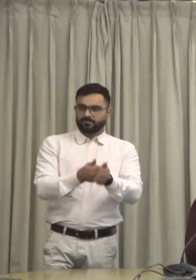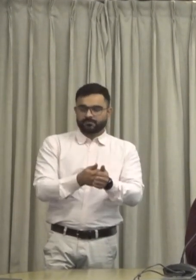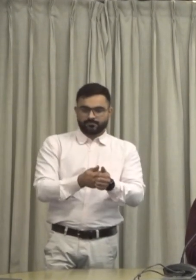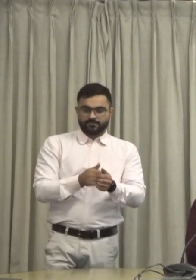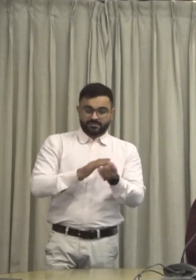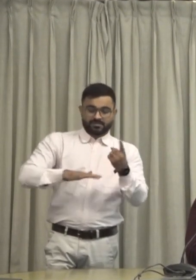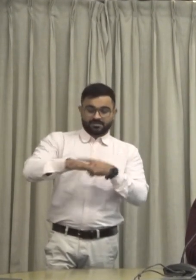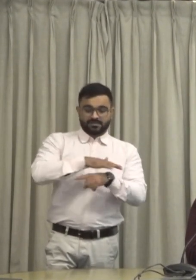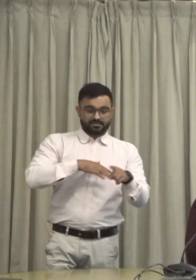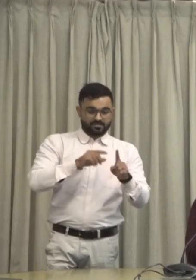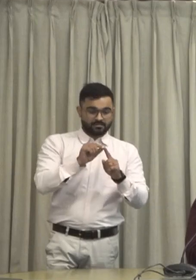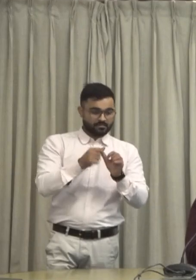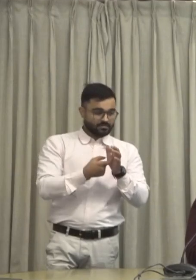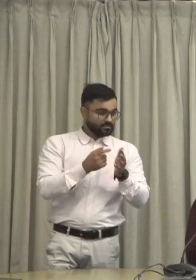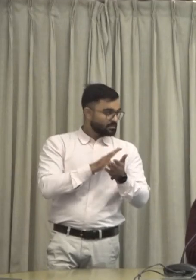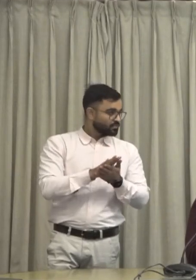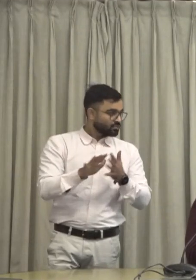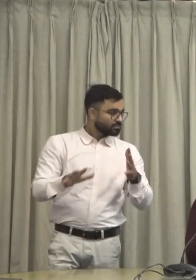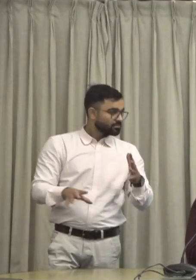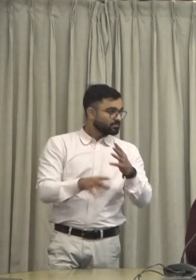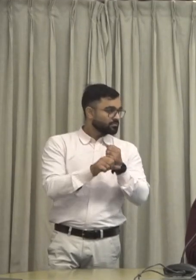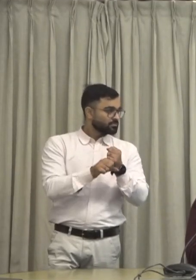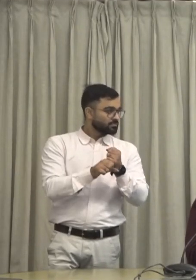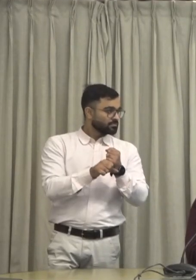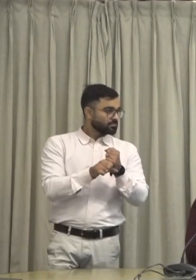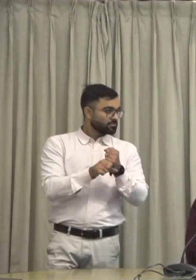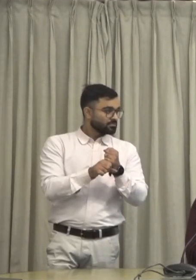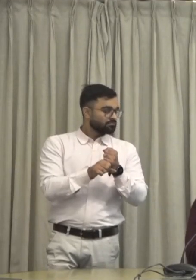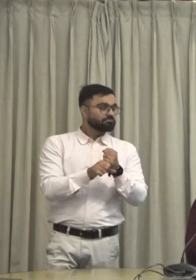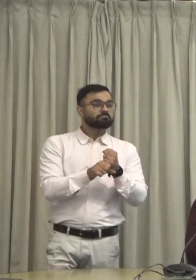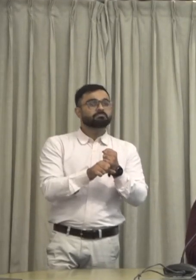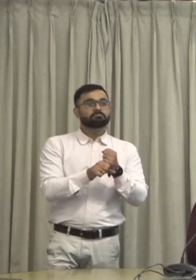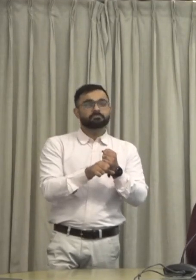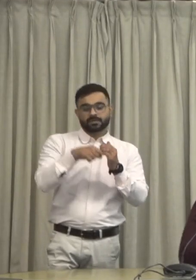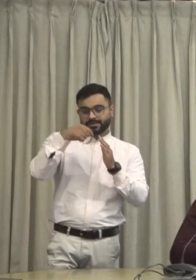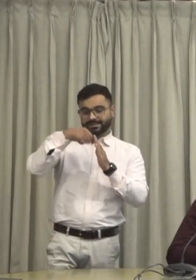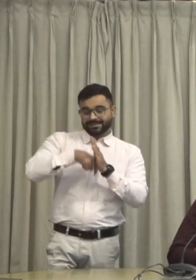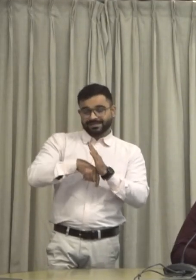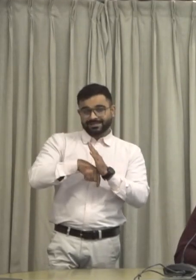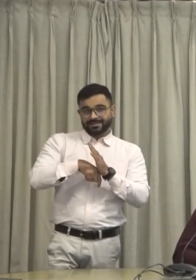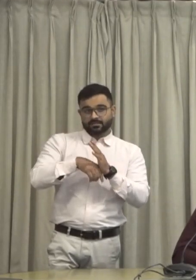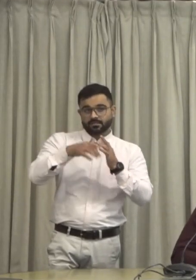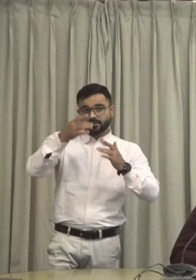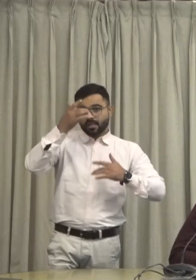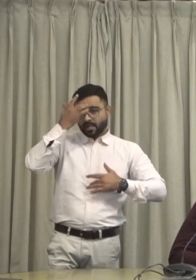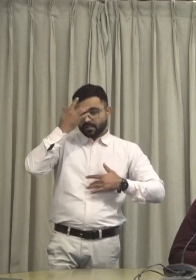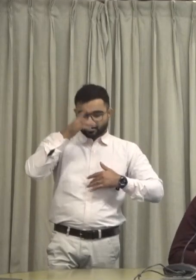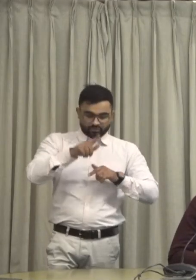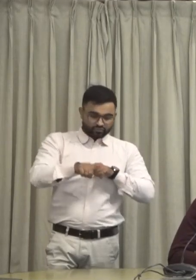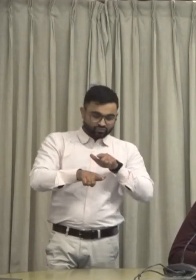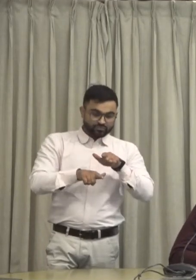But the scenario that Parth was alluding to is, in the extreme terminal illness stage,